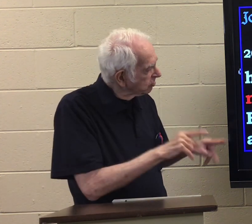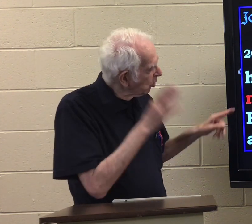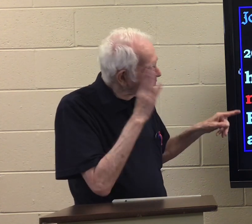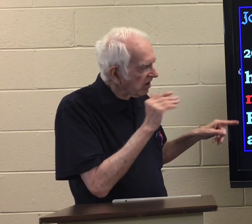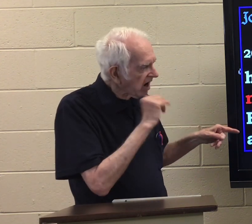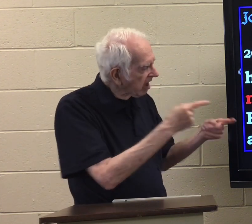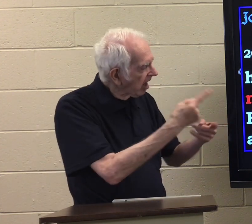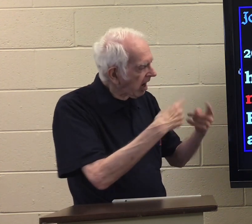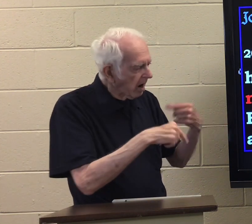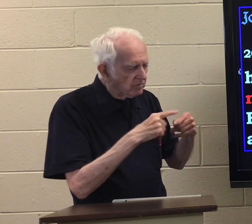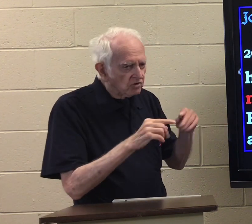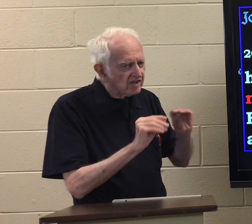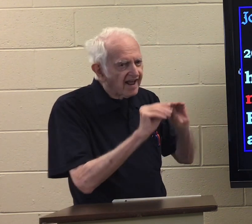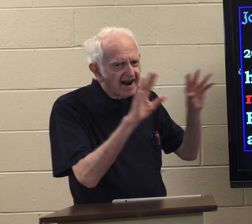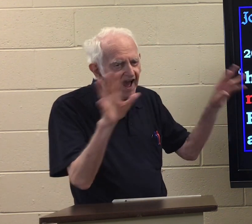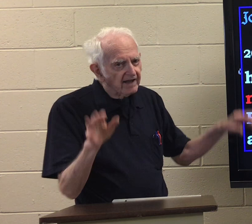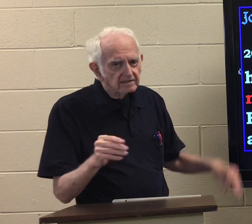That person will not come to the light.